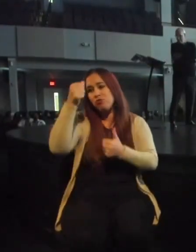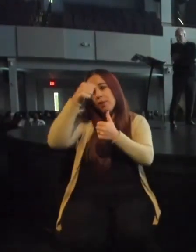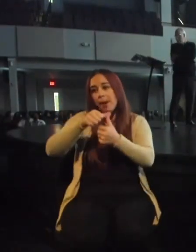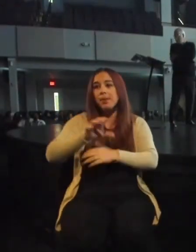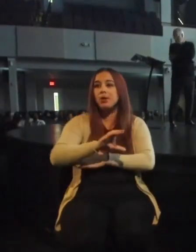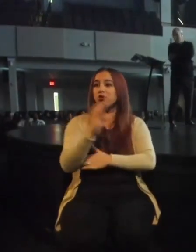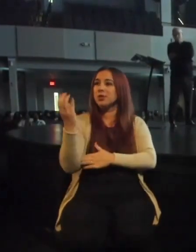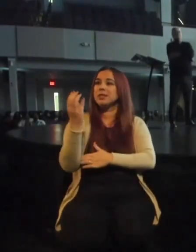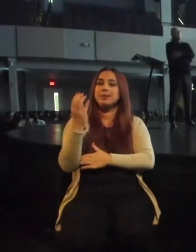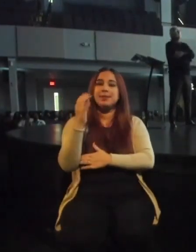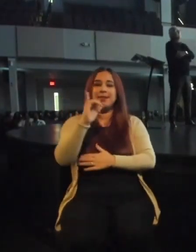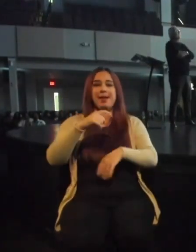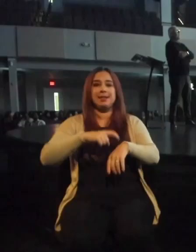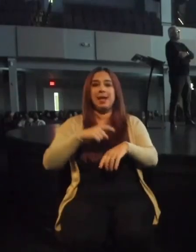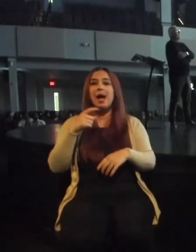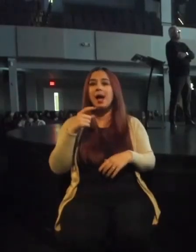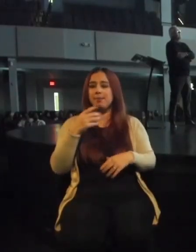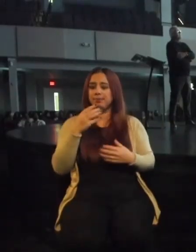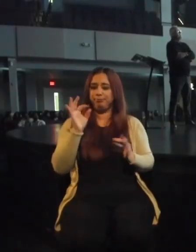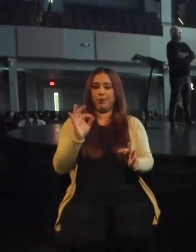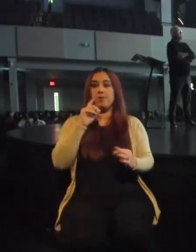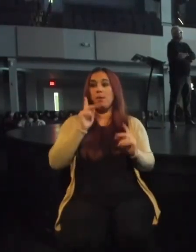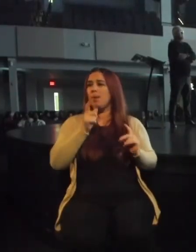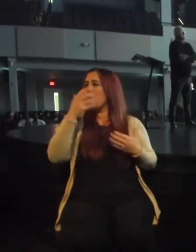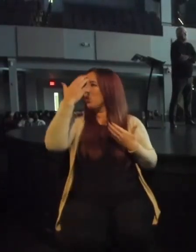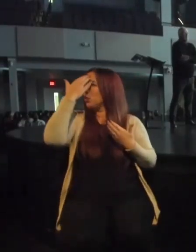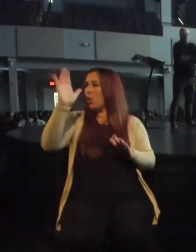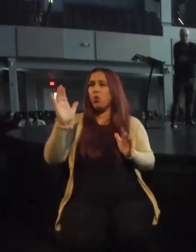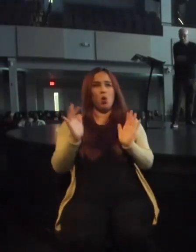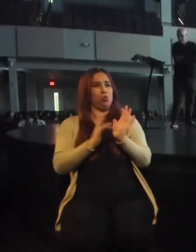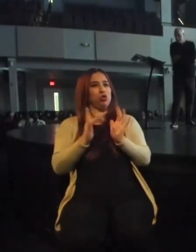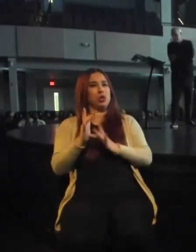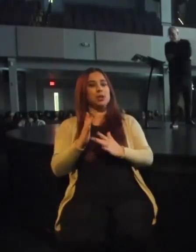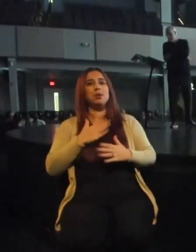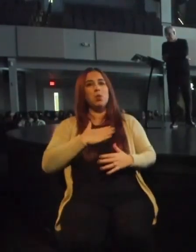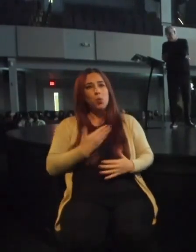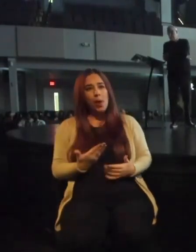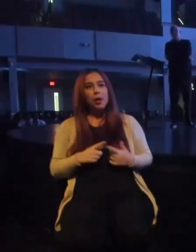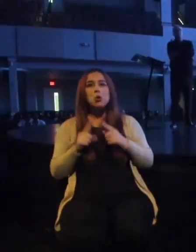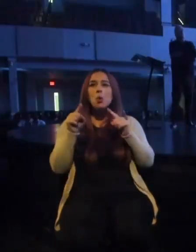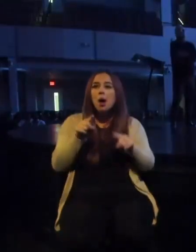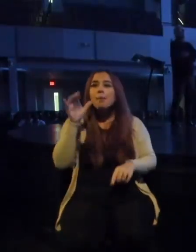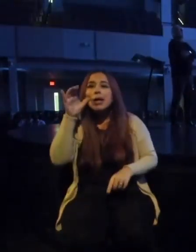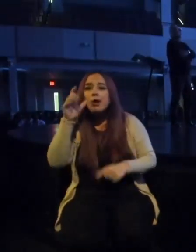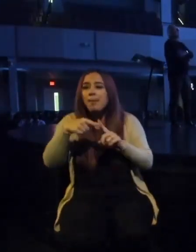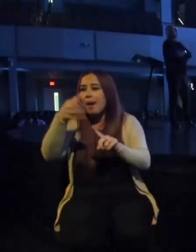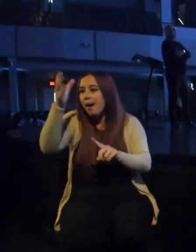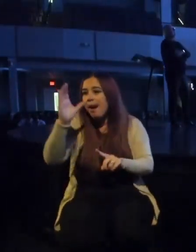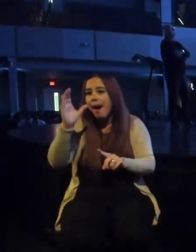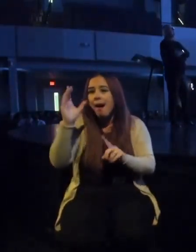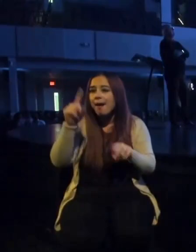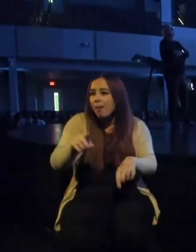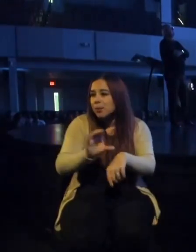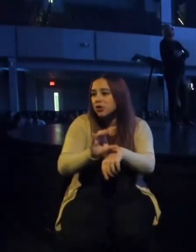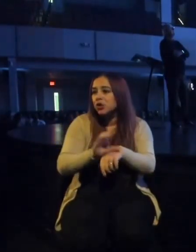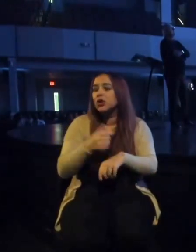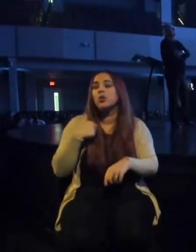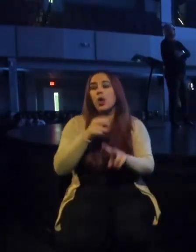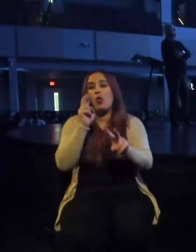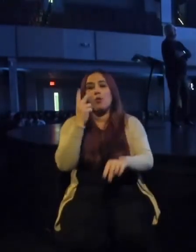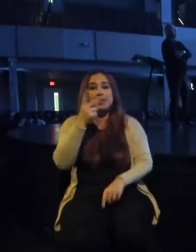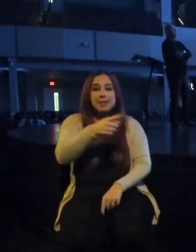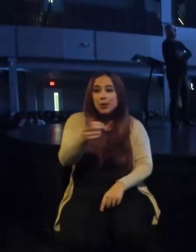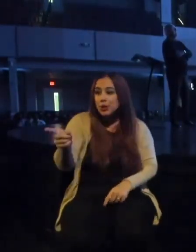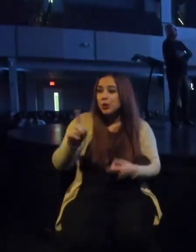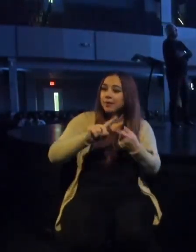a time where people who don't know Jesus are more open to God and coming to church. We can't wait to see you, your family, and